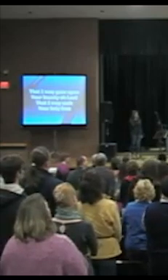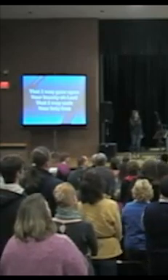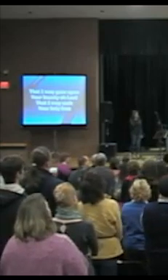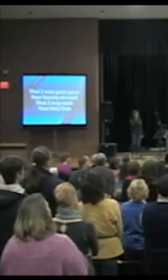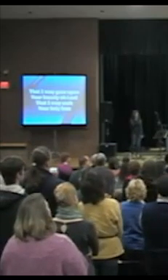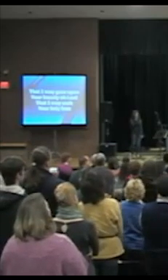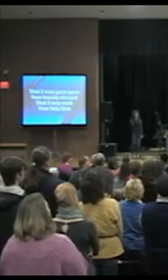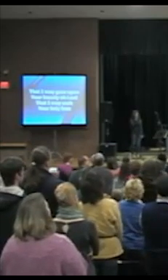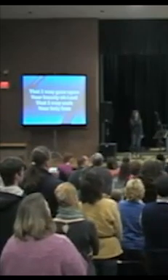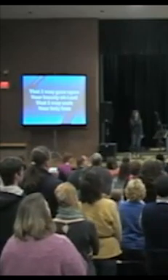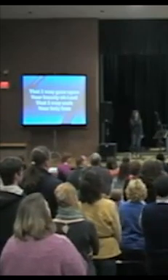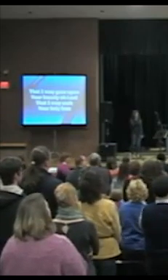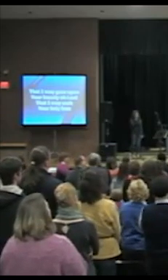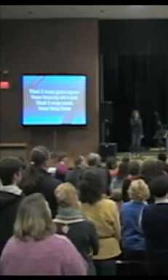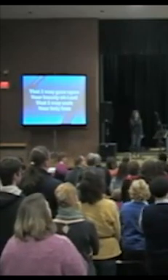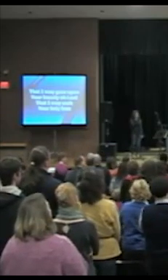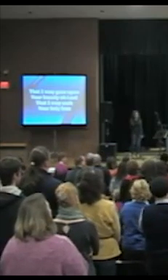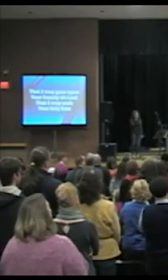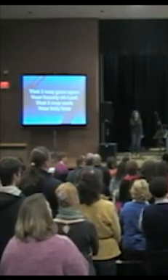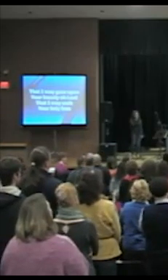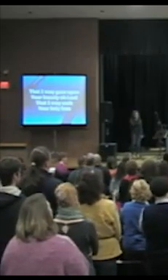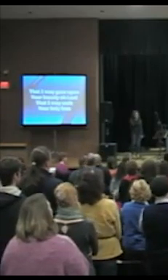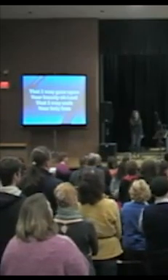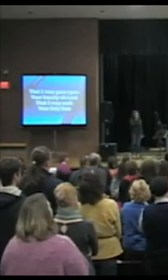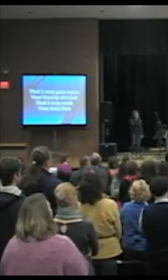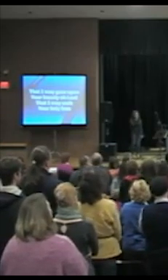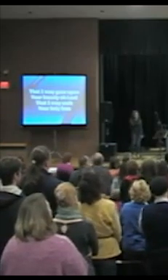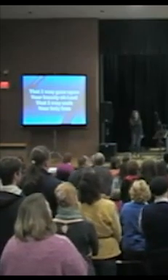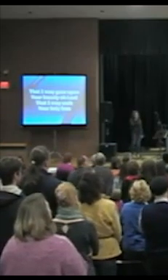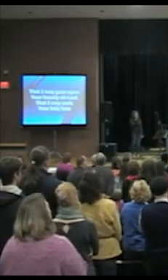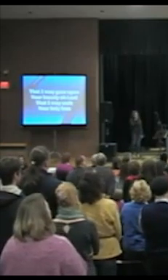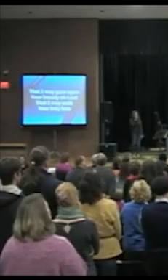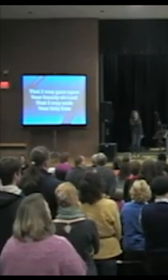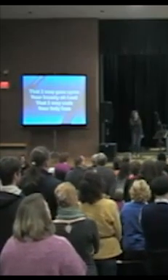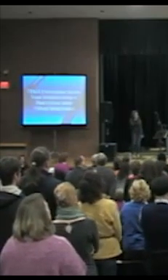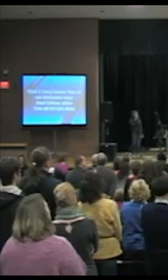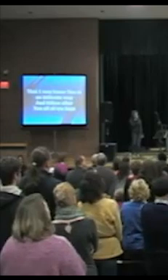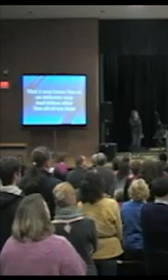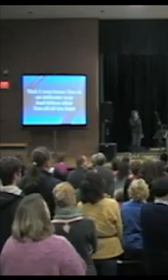may seek your holy face,